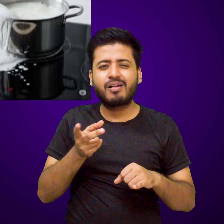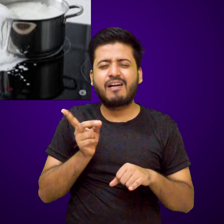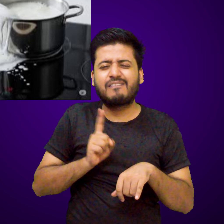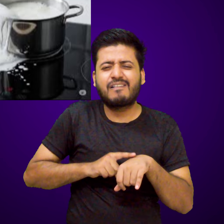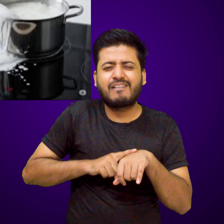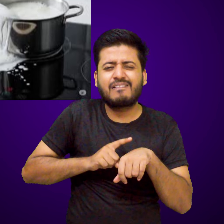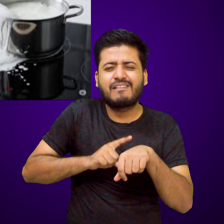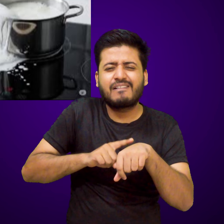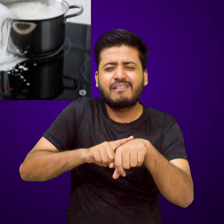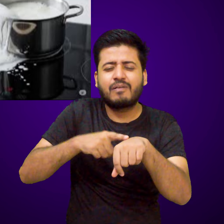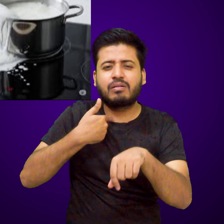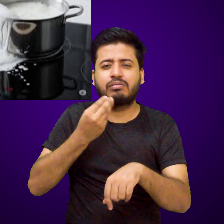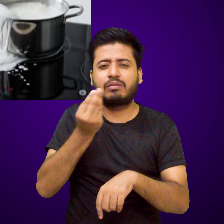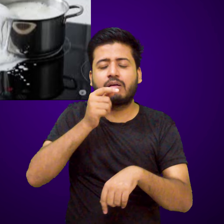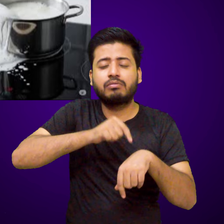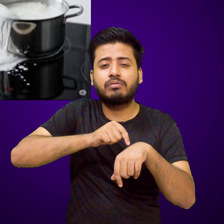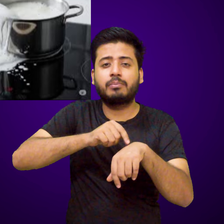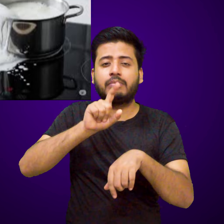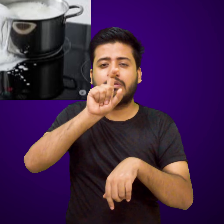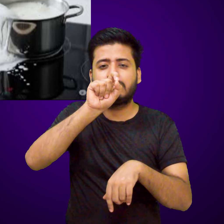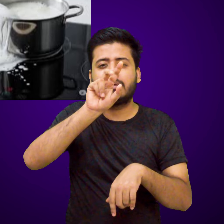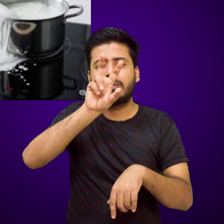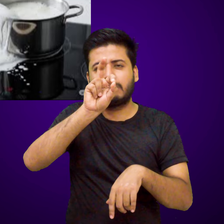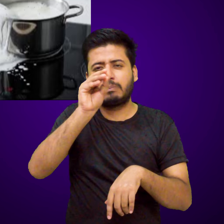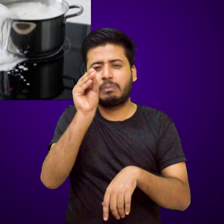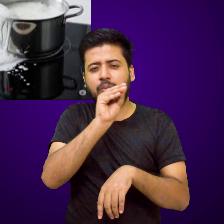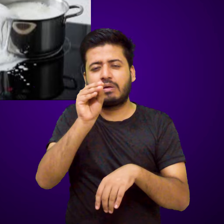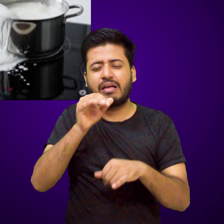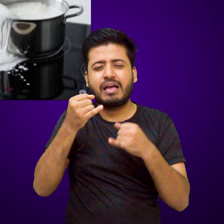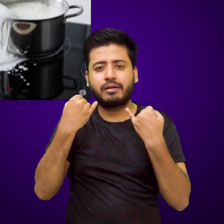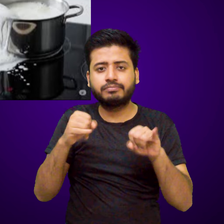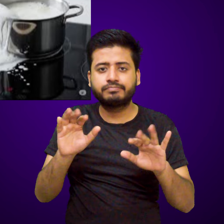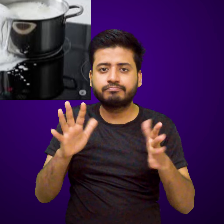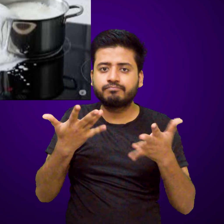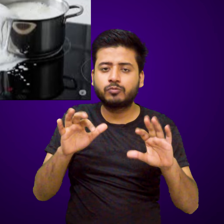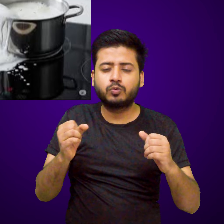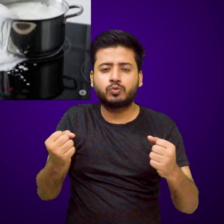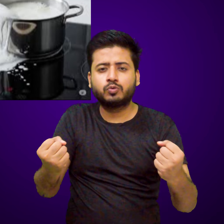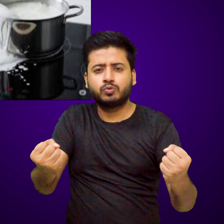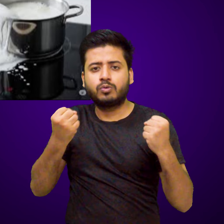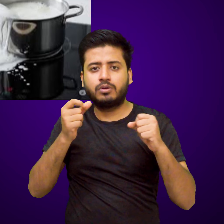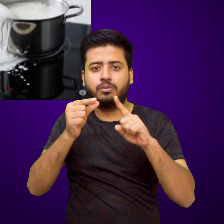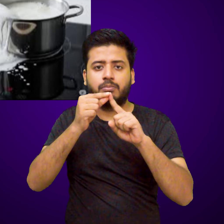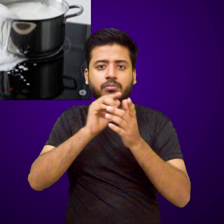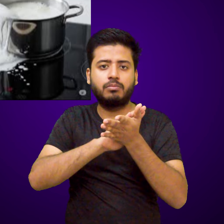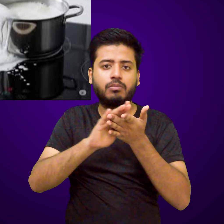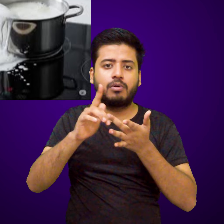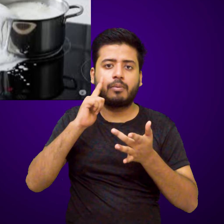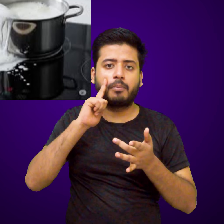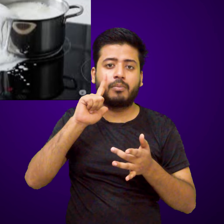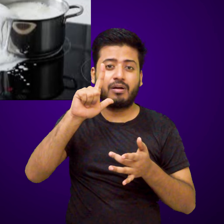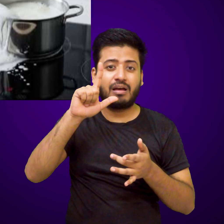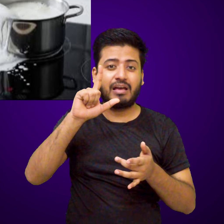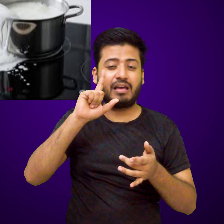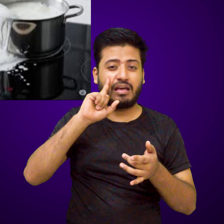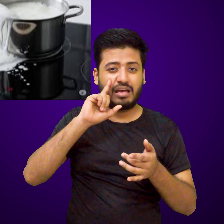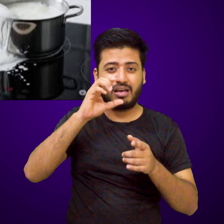extra safety during power fluctuations, consider using a good quality voltage stabilizer. Handle with care. Treat the